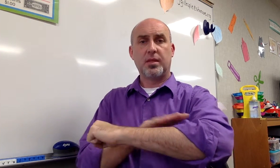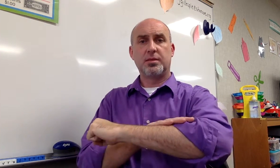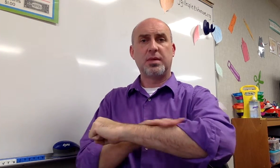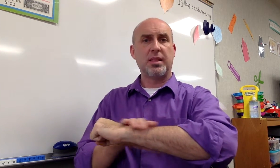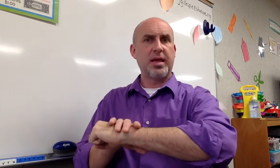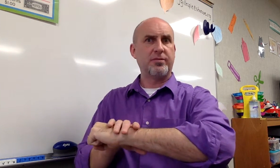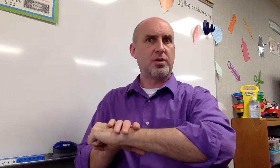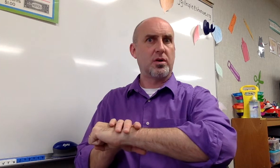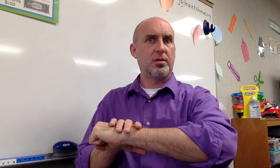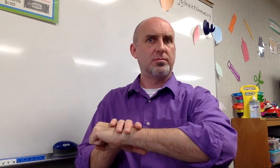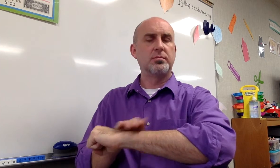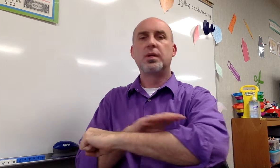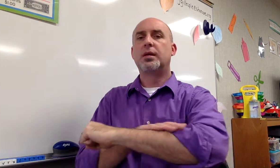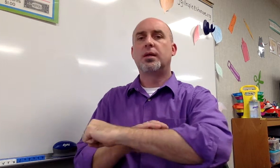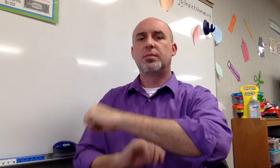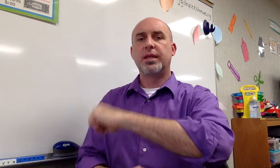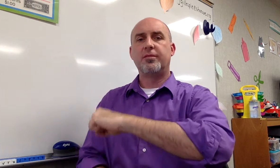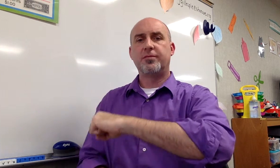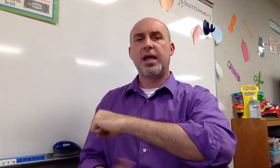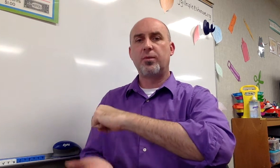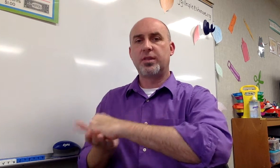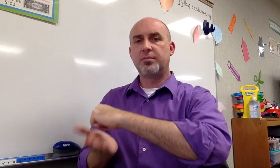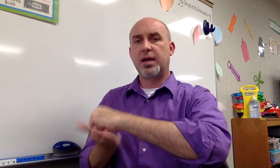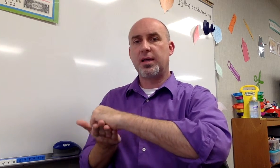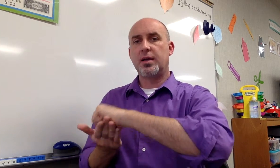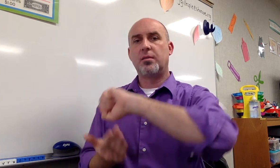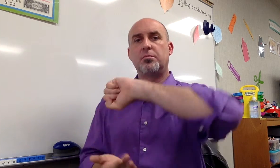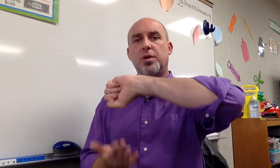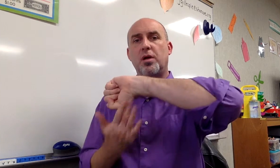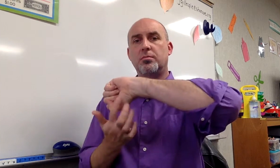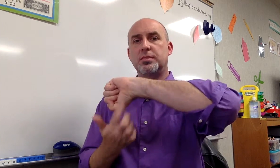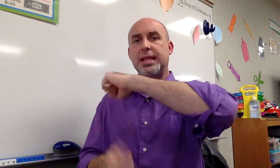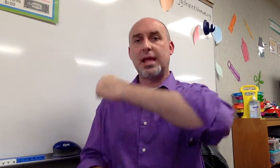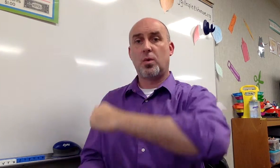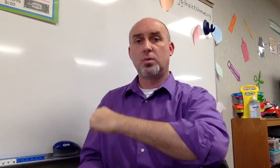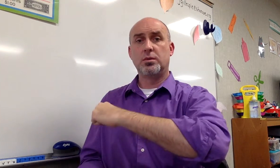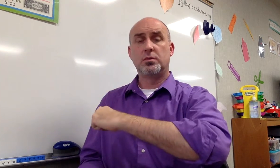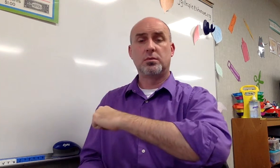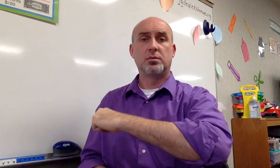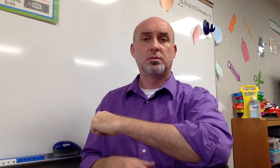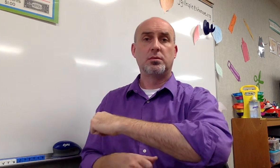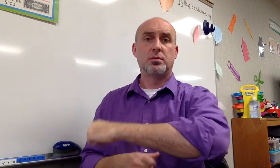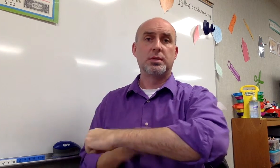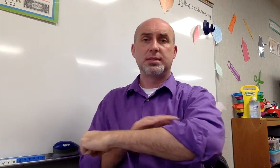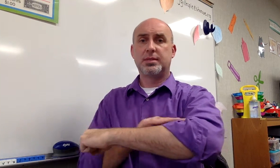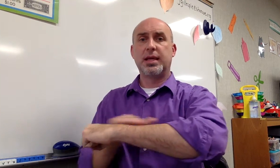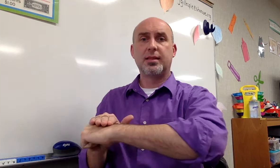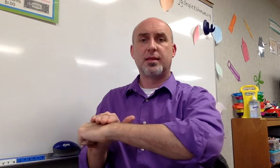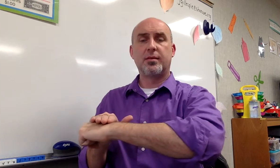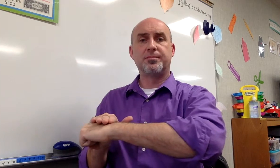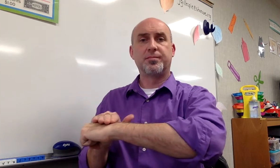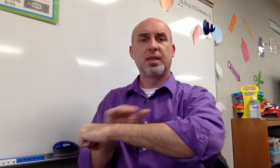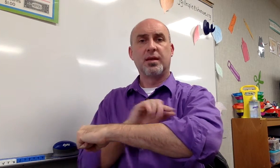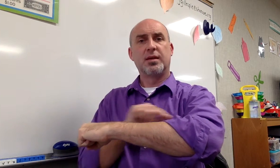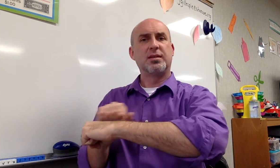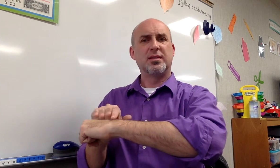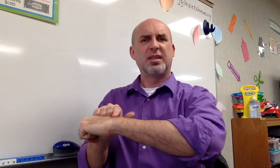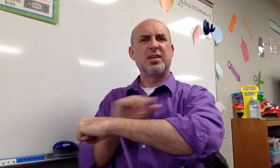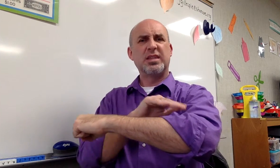this is my left arm, and lay it flat with my palm down. This is like think of it as